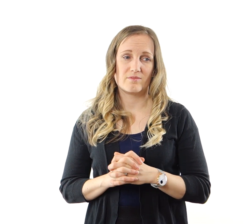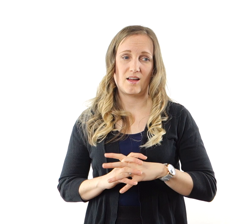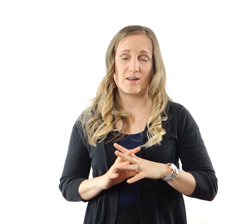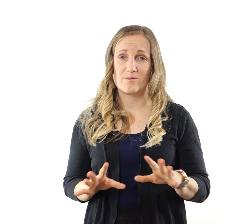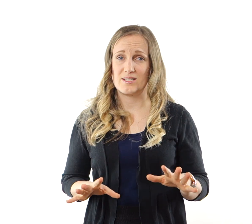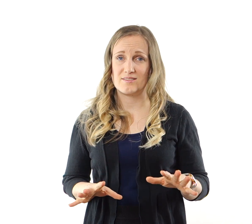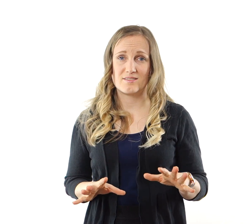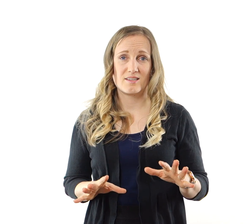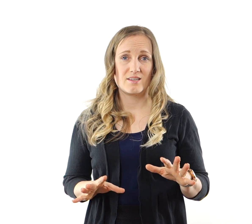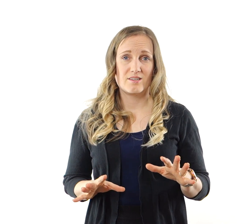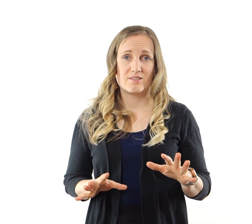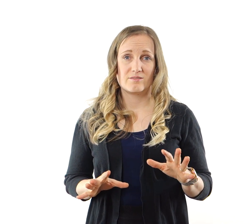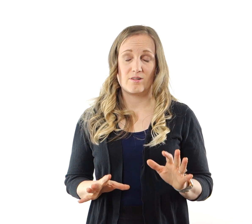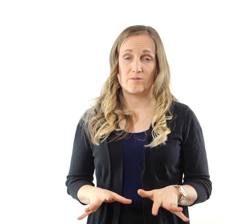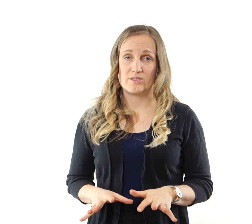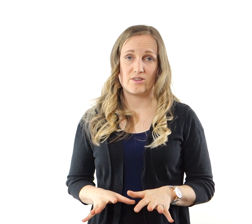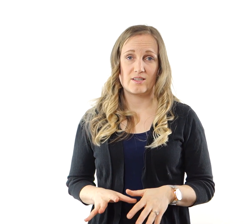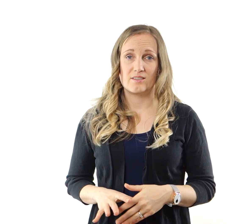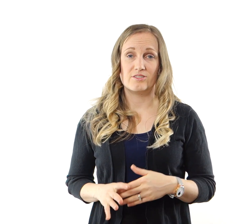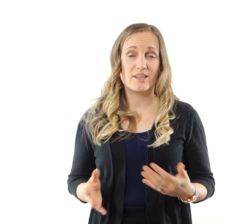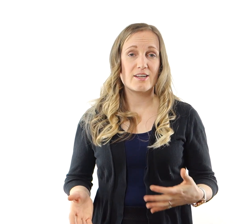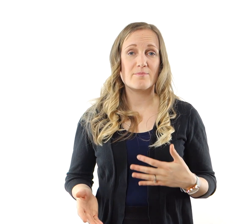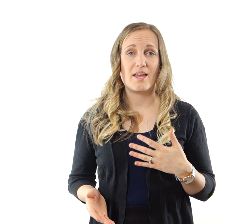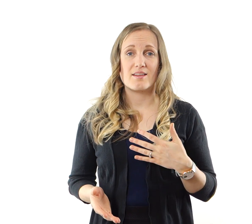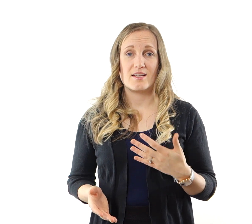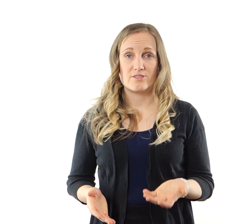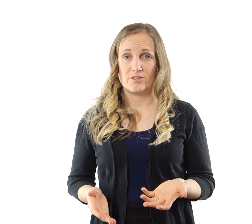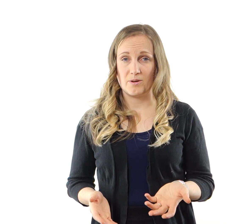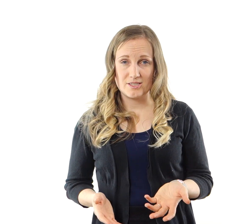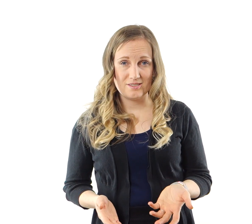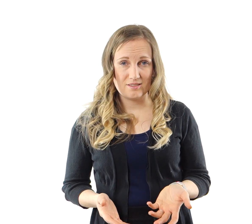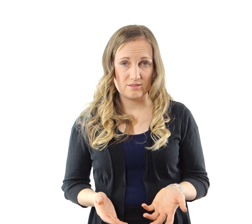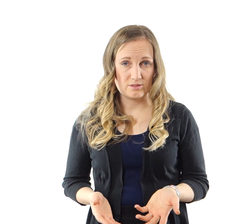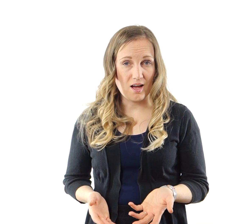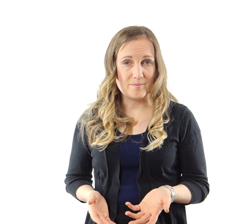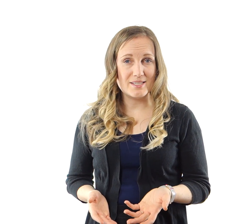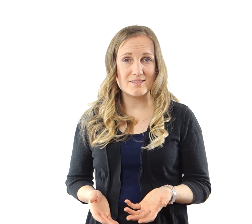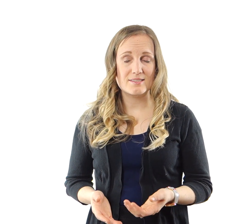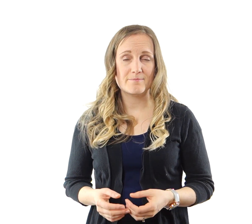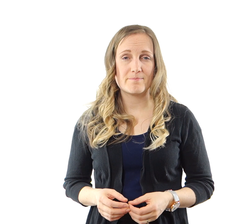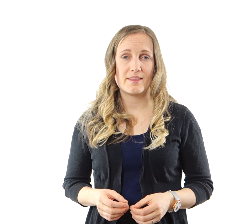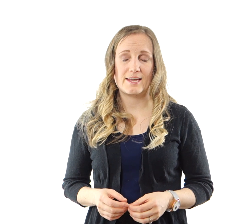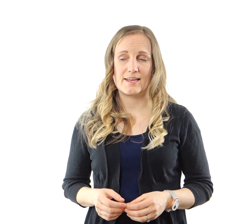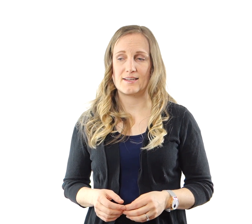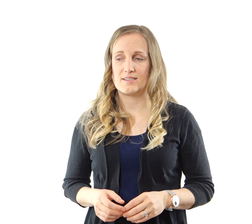I always try to look at them and answer your questions on those comments. And